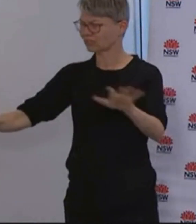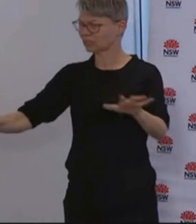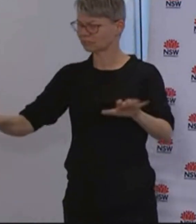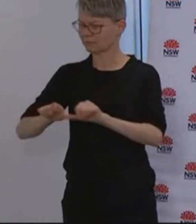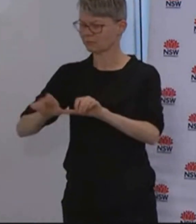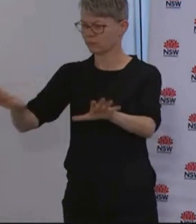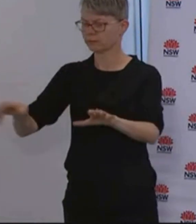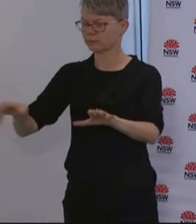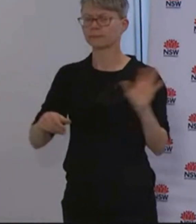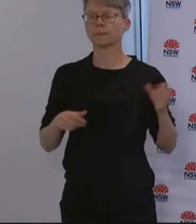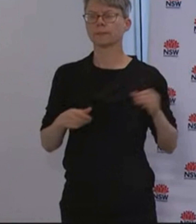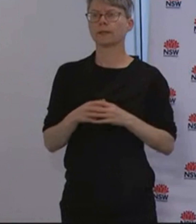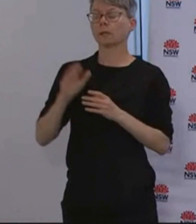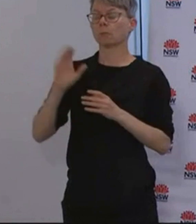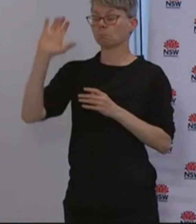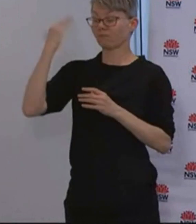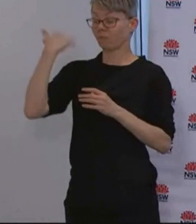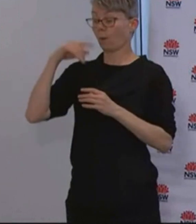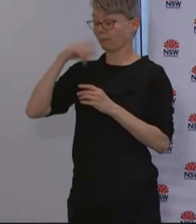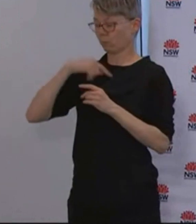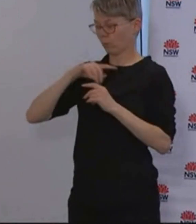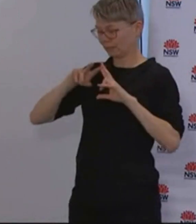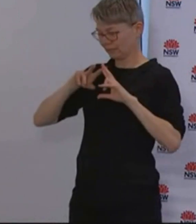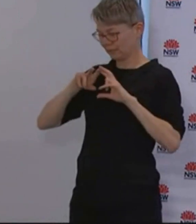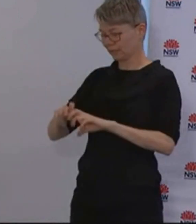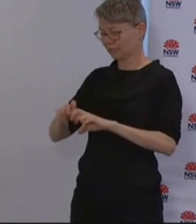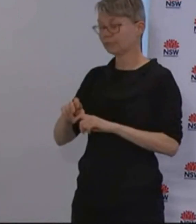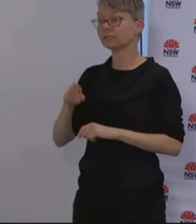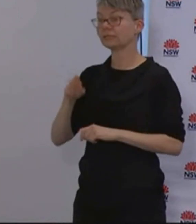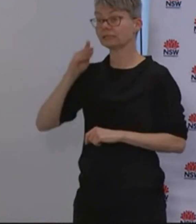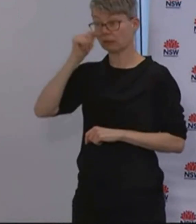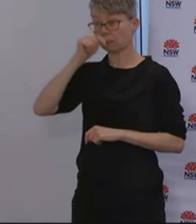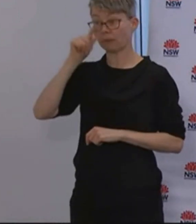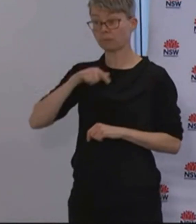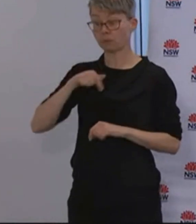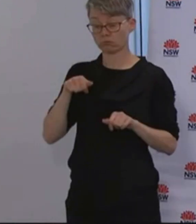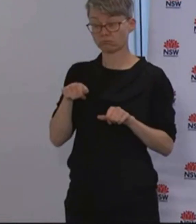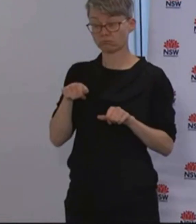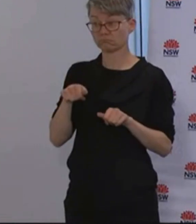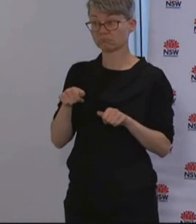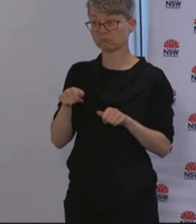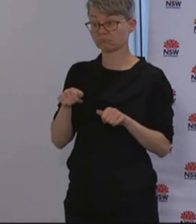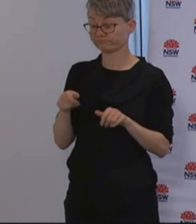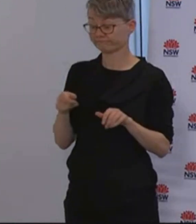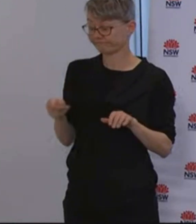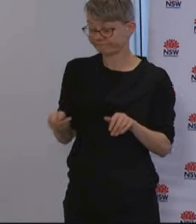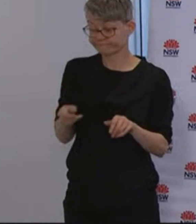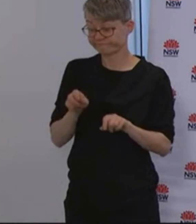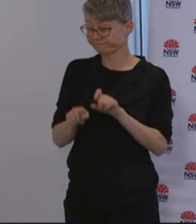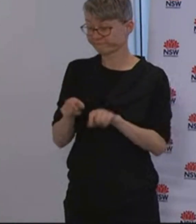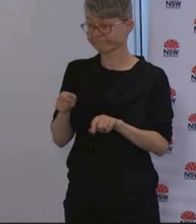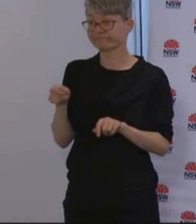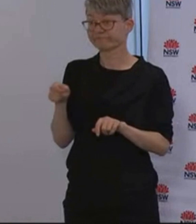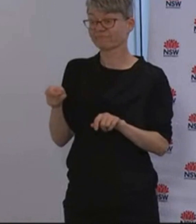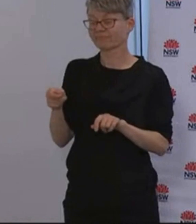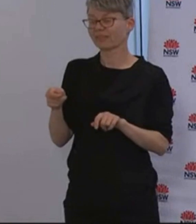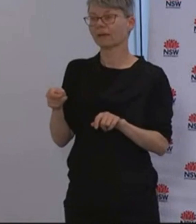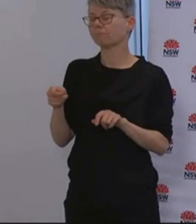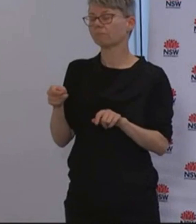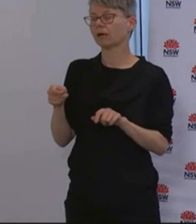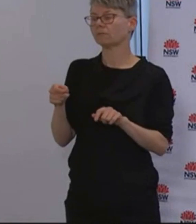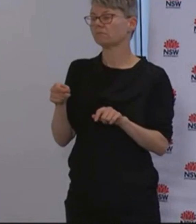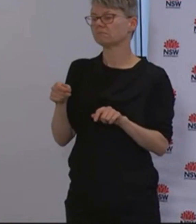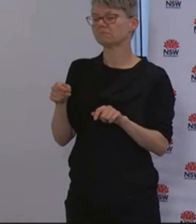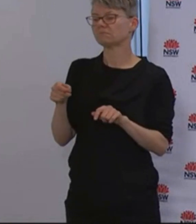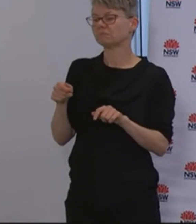When we've done the case, history is clearly that some people were playing poker machines, but it isn't a strong feature. A lot of